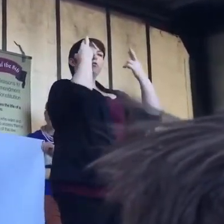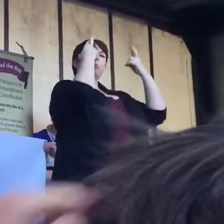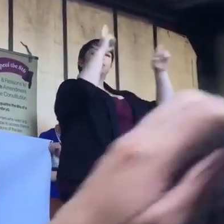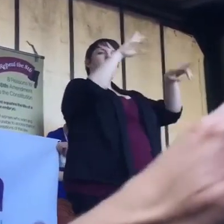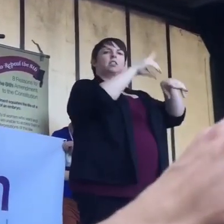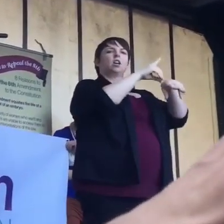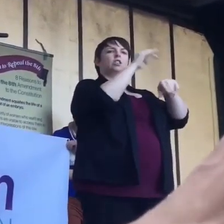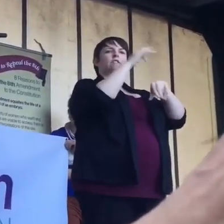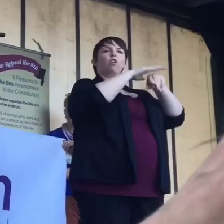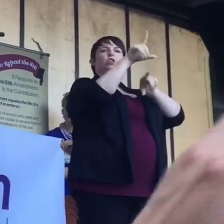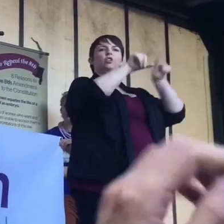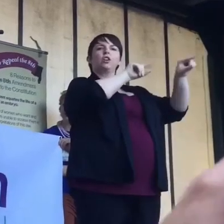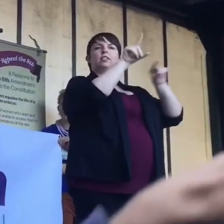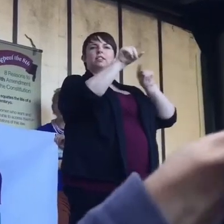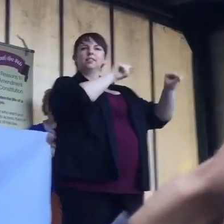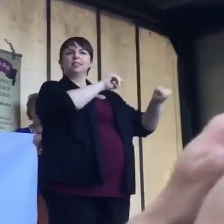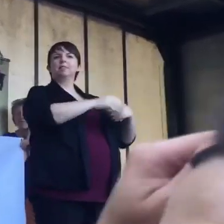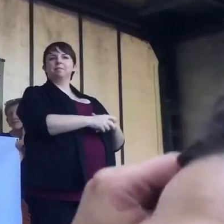for Choice.